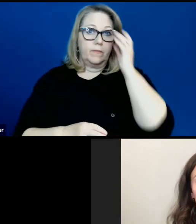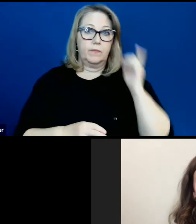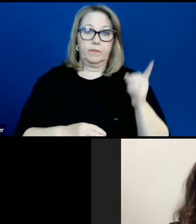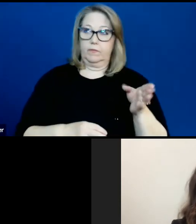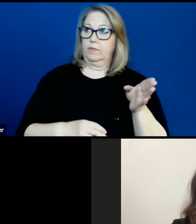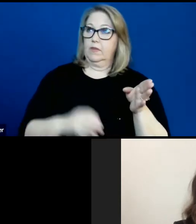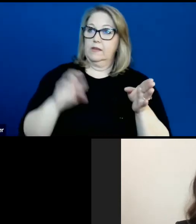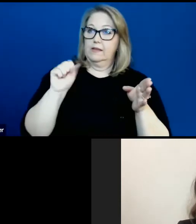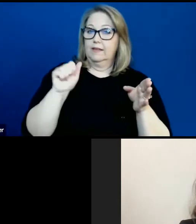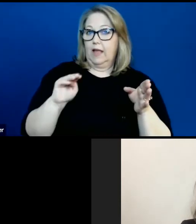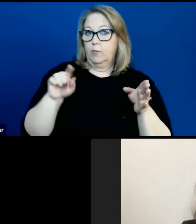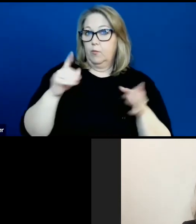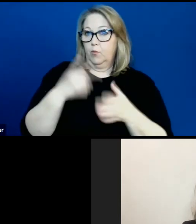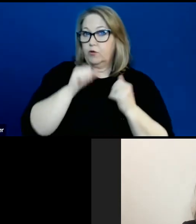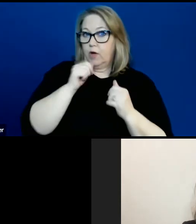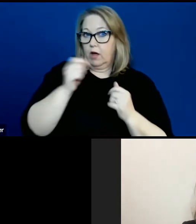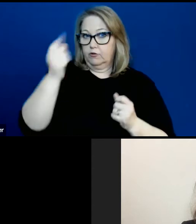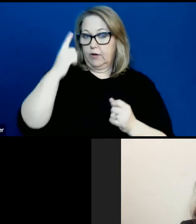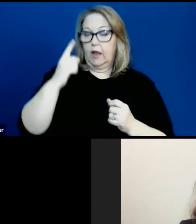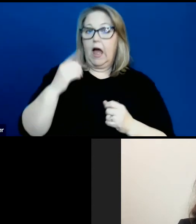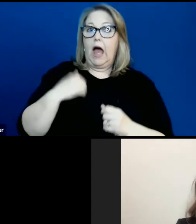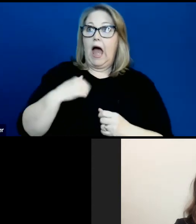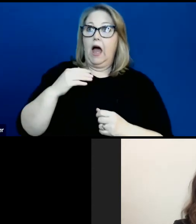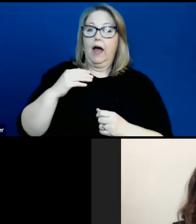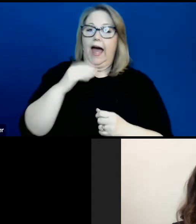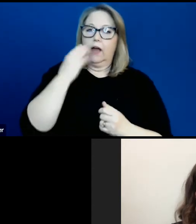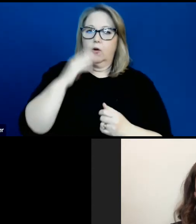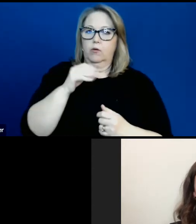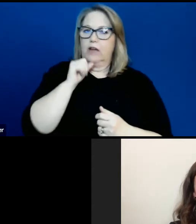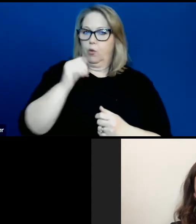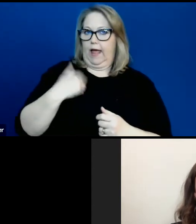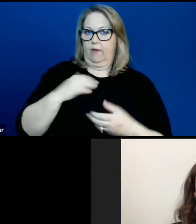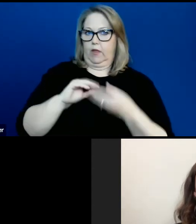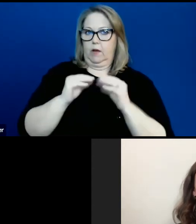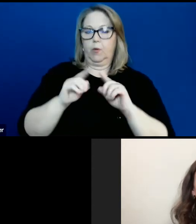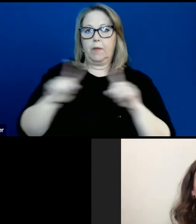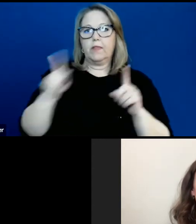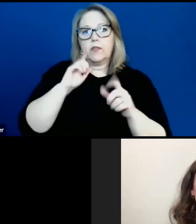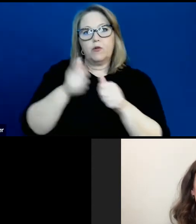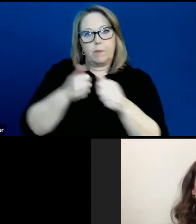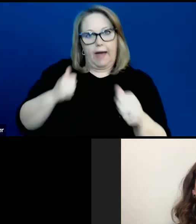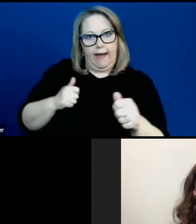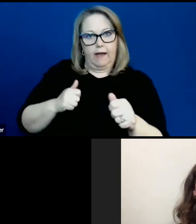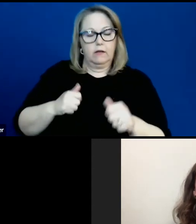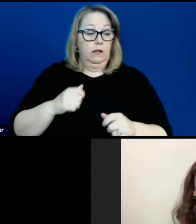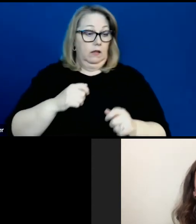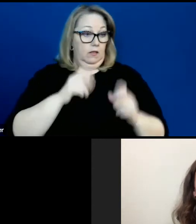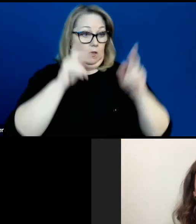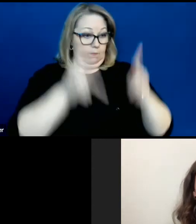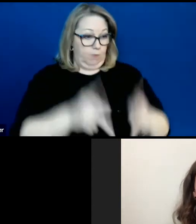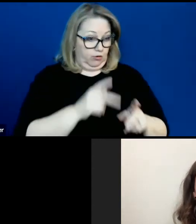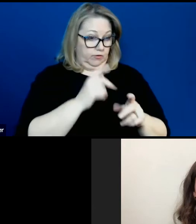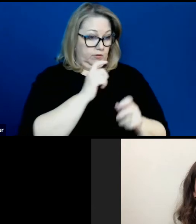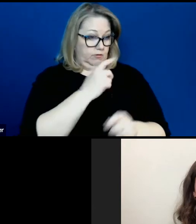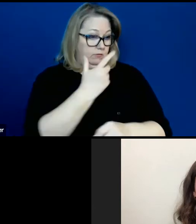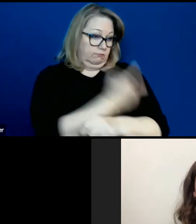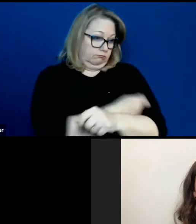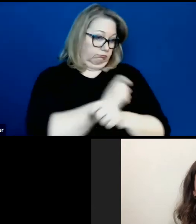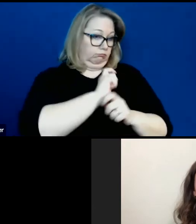is we know what is being delivered. I don't have that in front of me, but there's a lag in the time frame from when the dose is actually